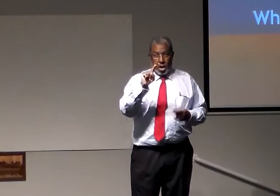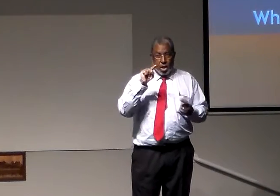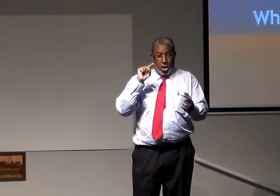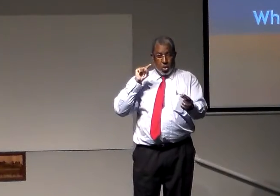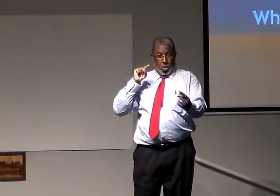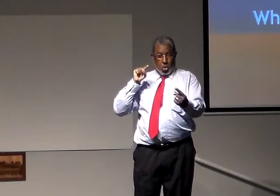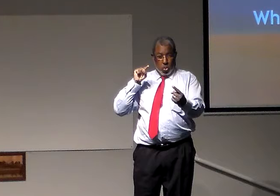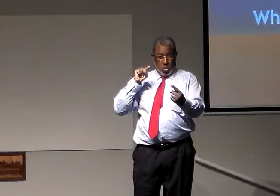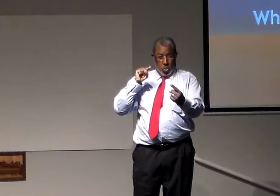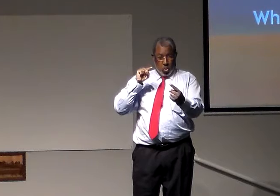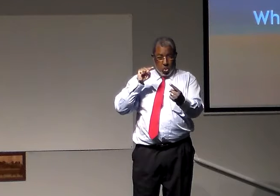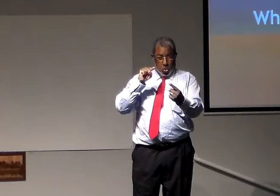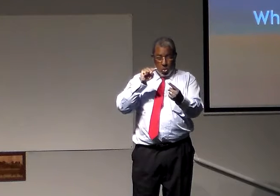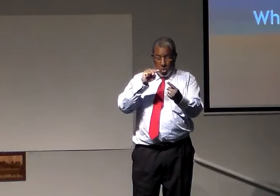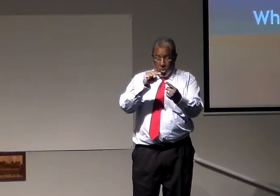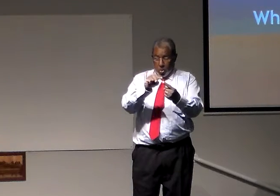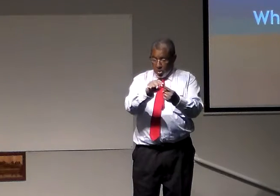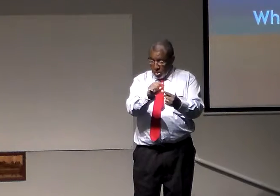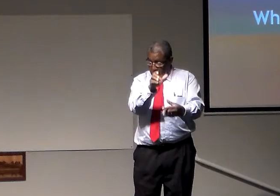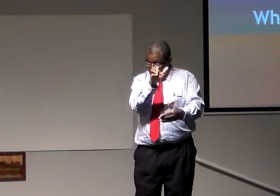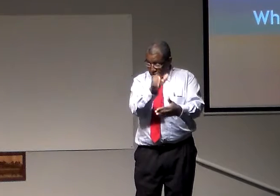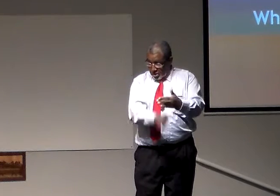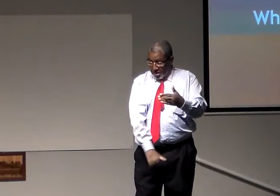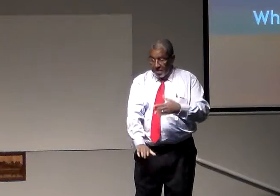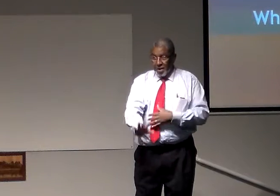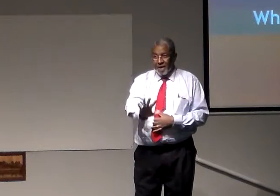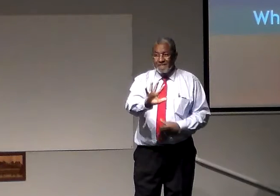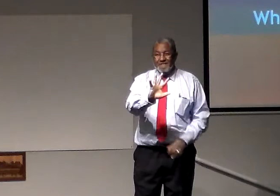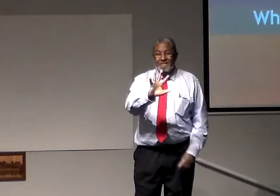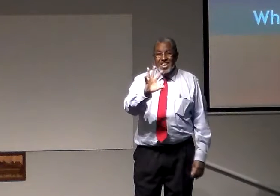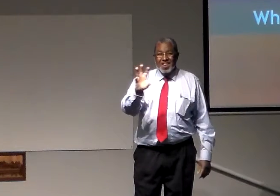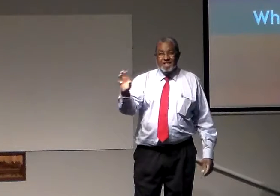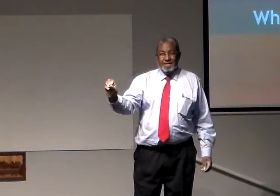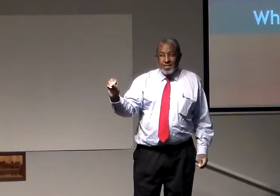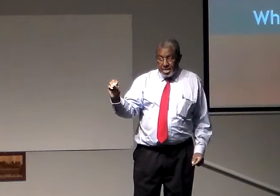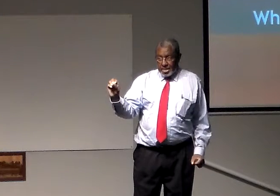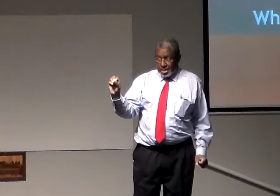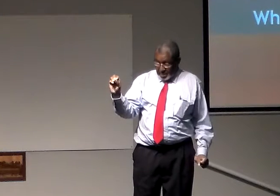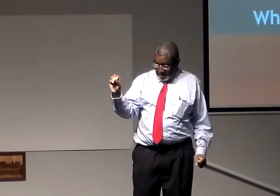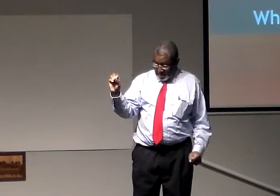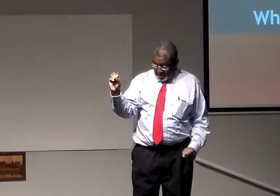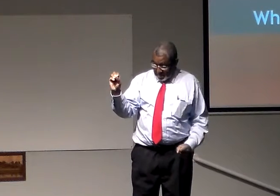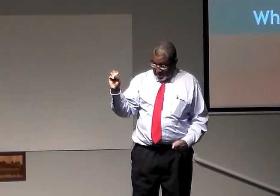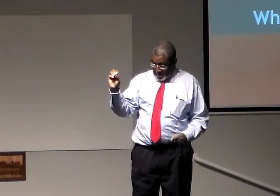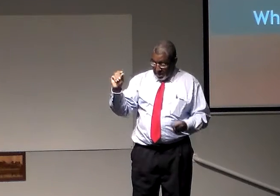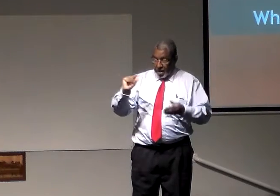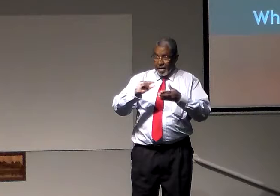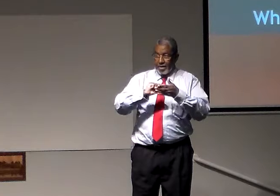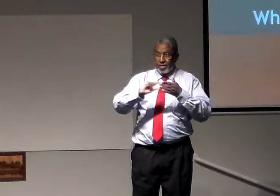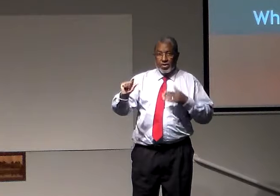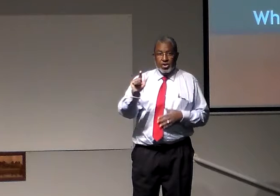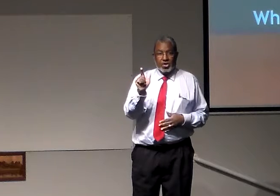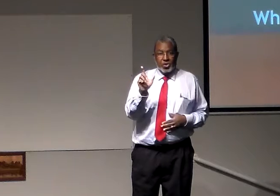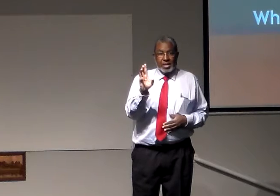verses 1 through 50, chapter, verse